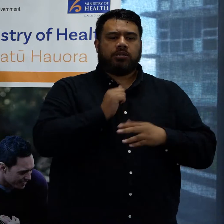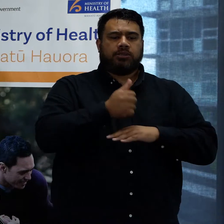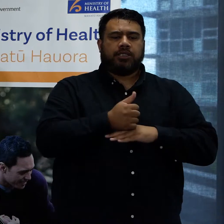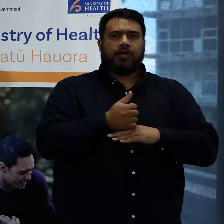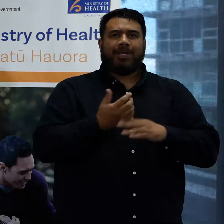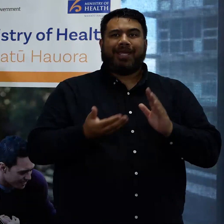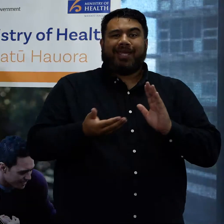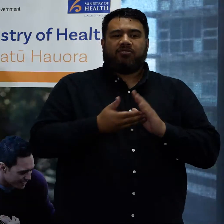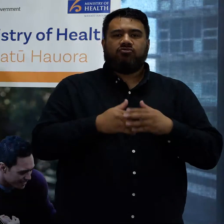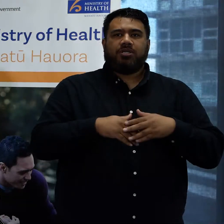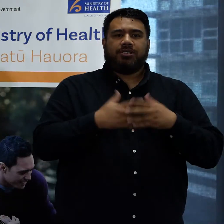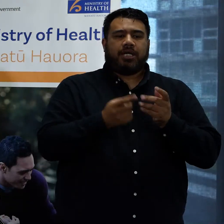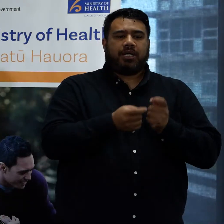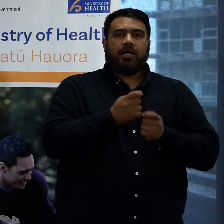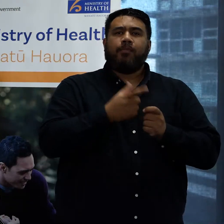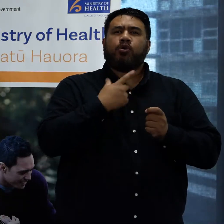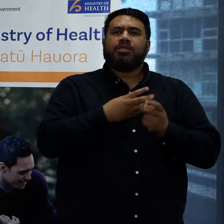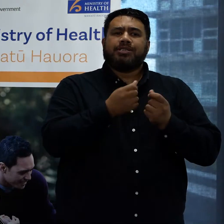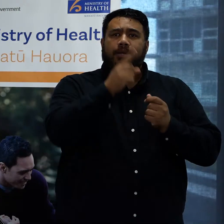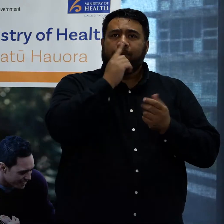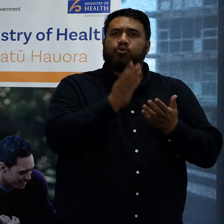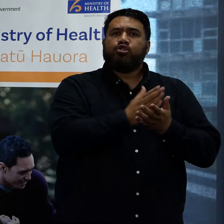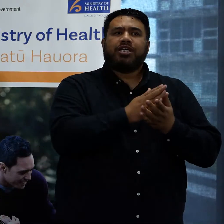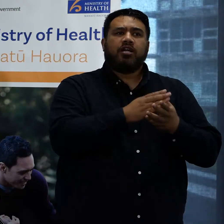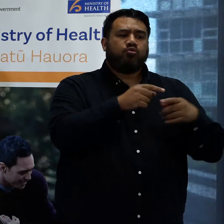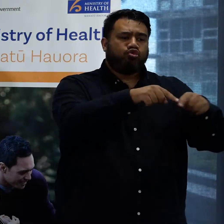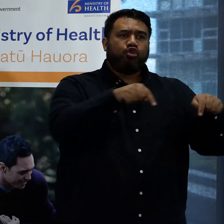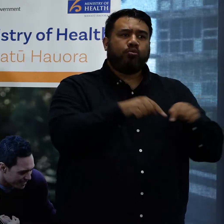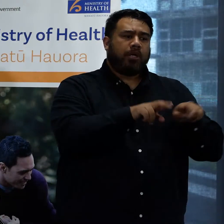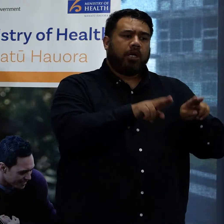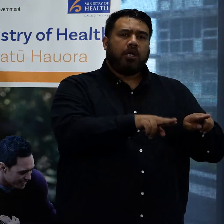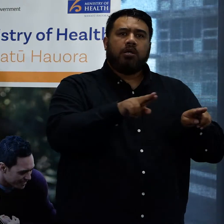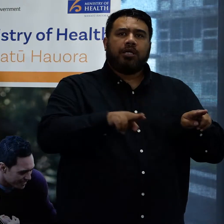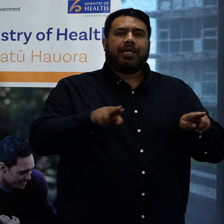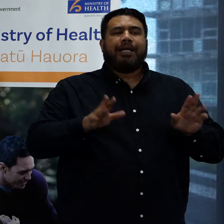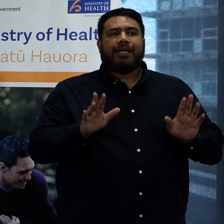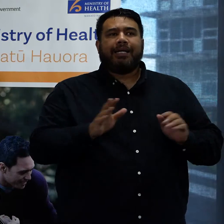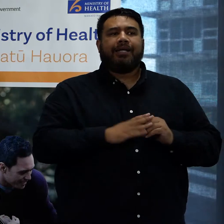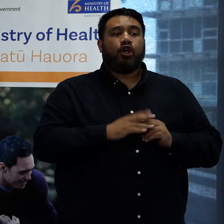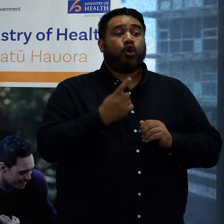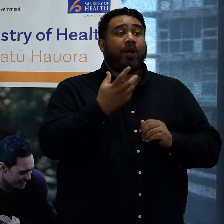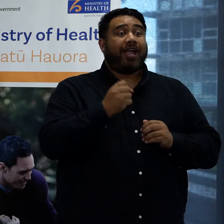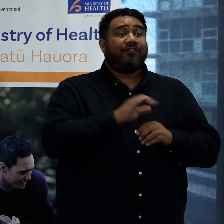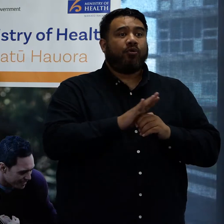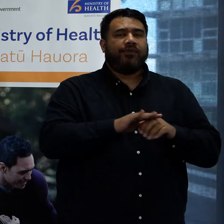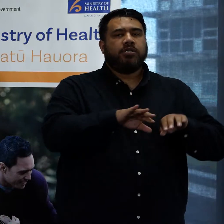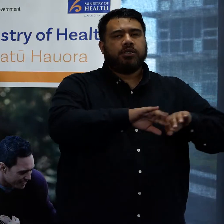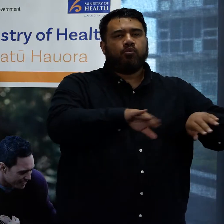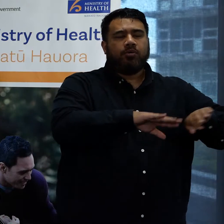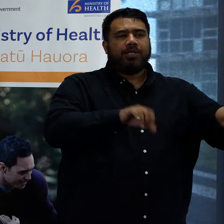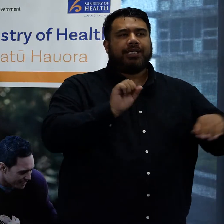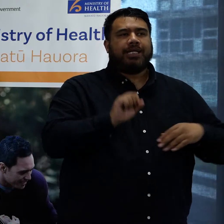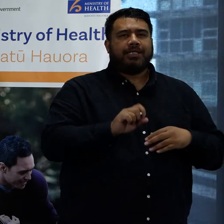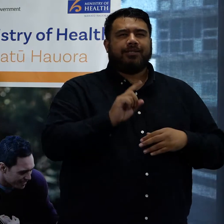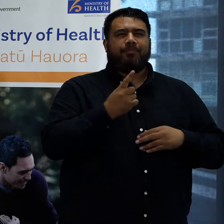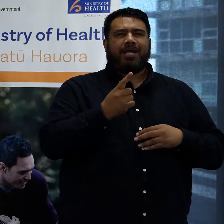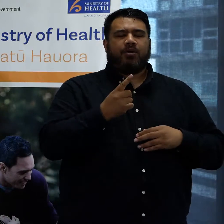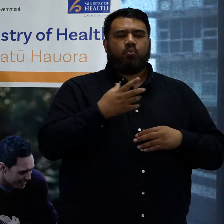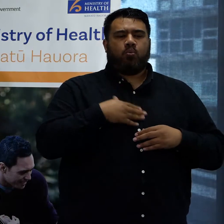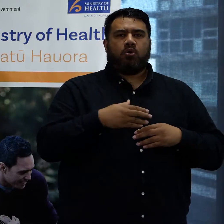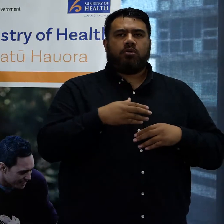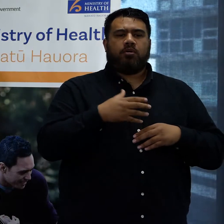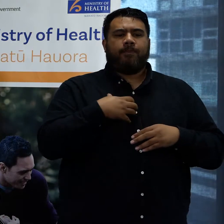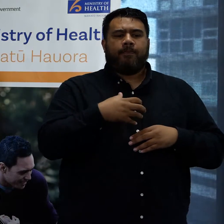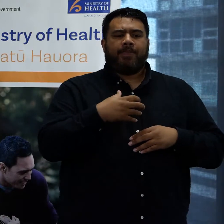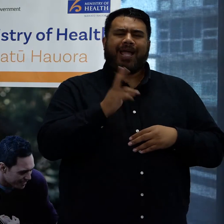where there are people in twin rooms as well. Now, those who have tested positive have been separated out, but we wanted an opportunity to do another sweep